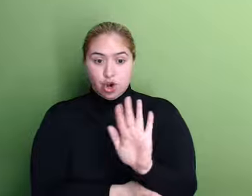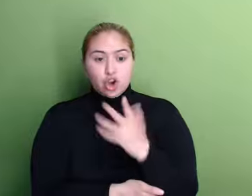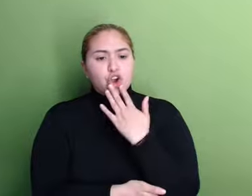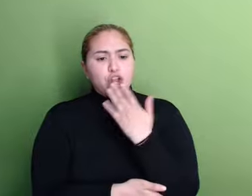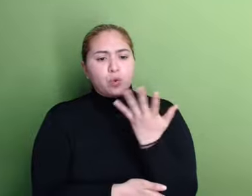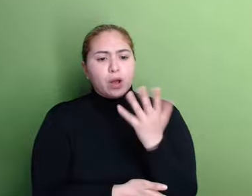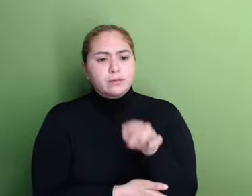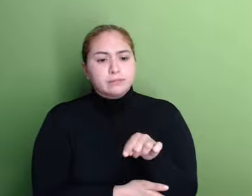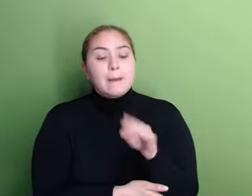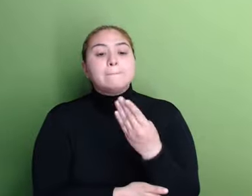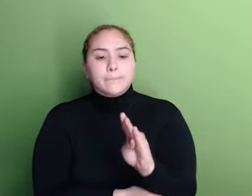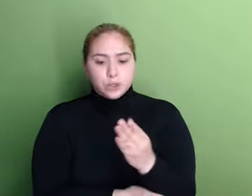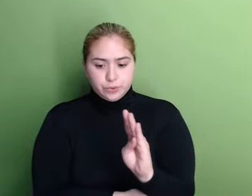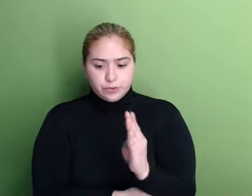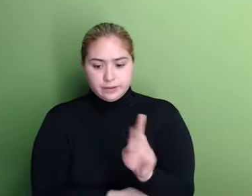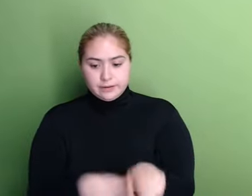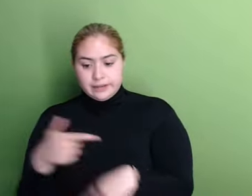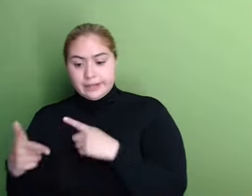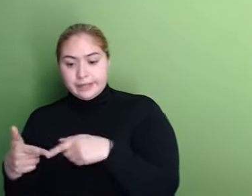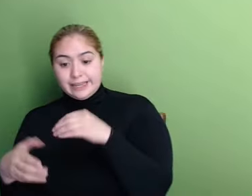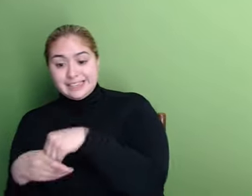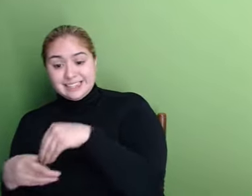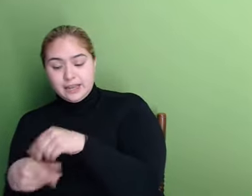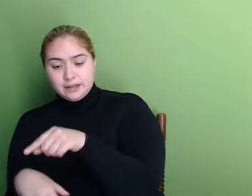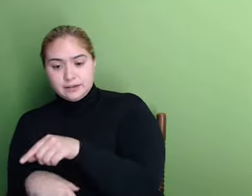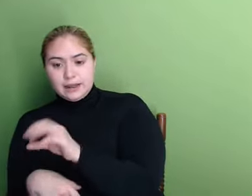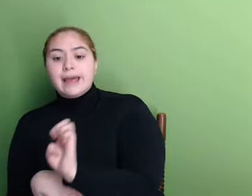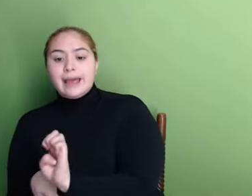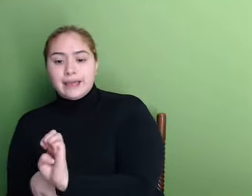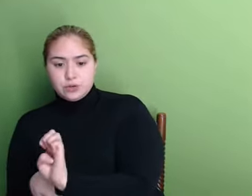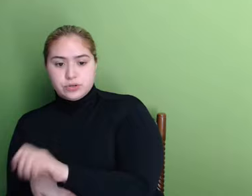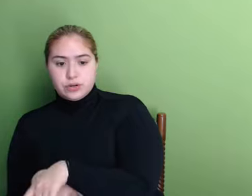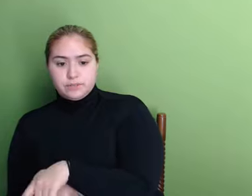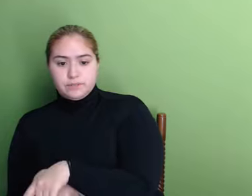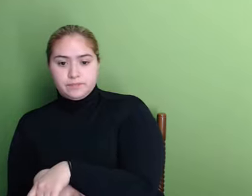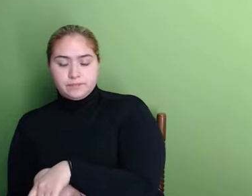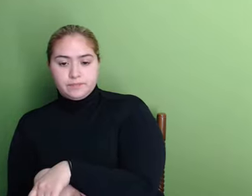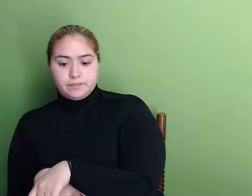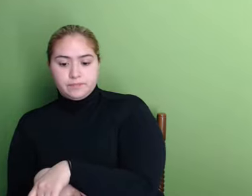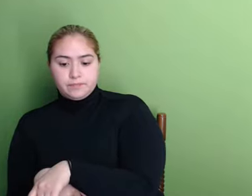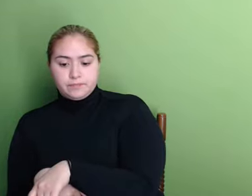color? Blue. And what's on the inside? The endoderm. Okay.